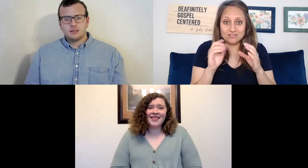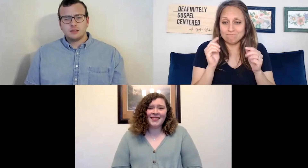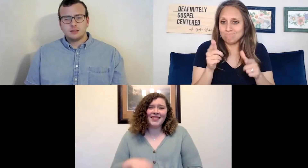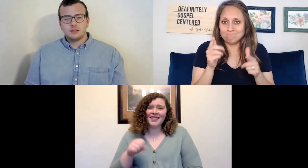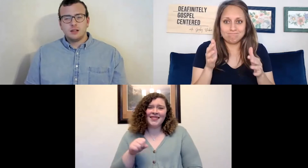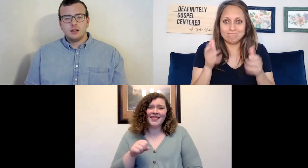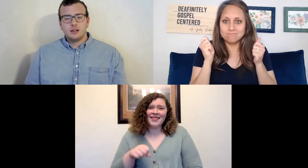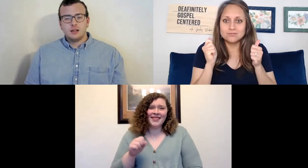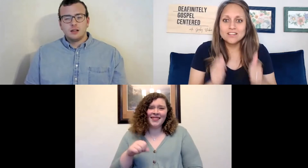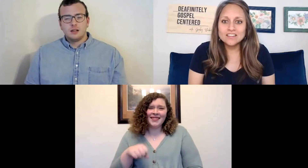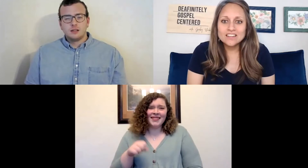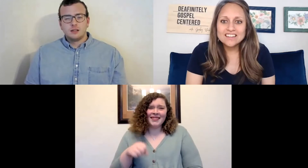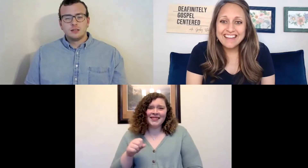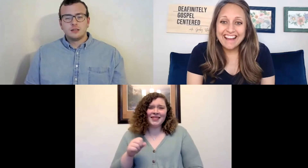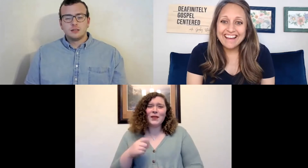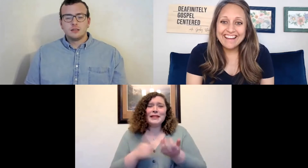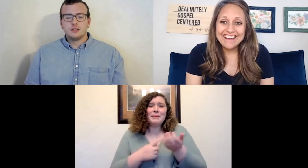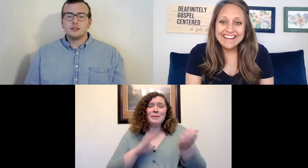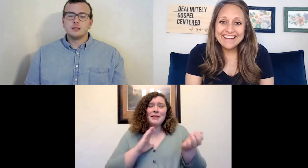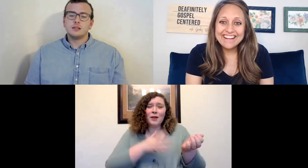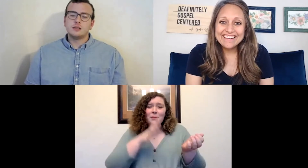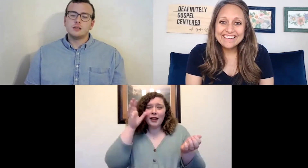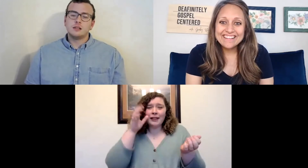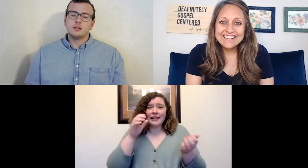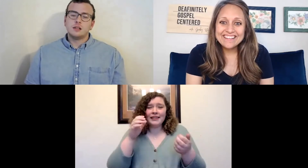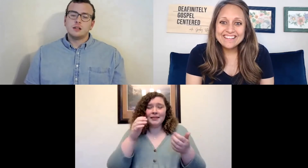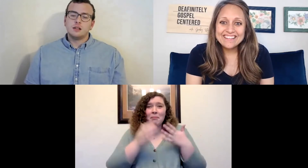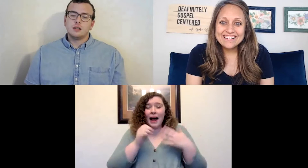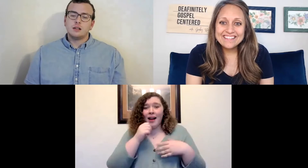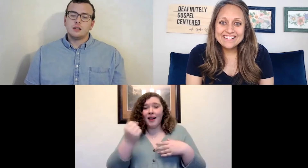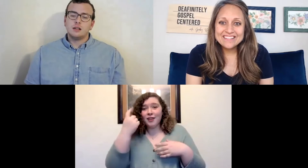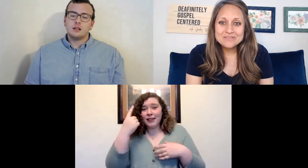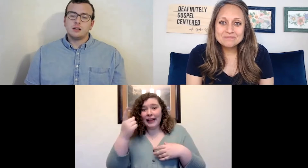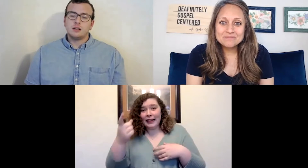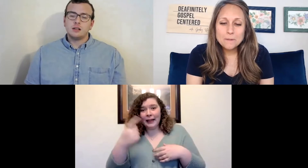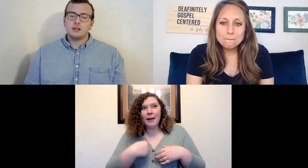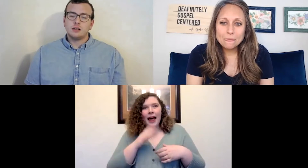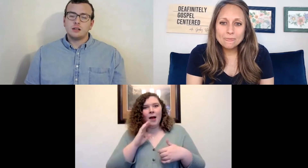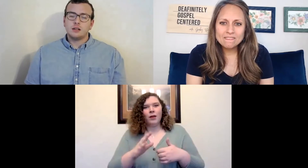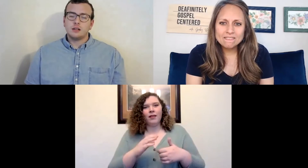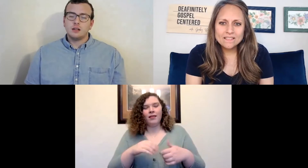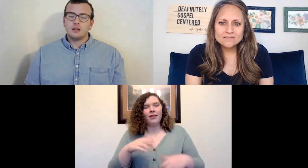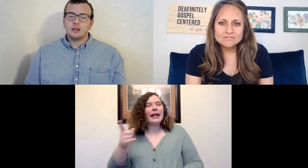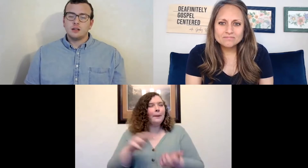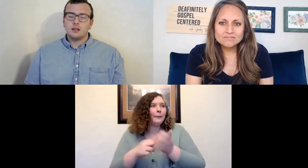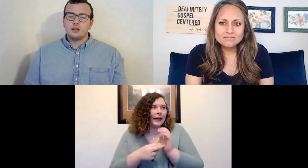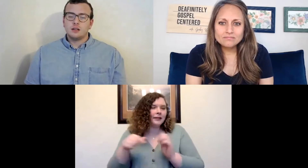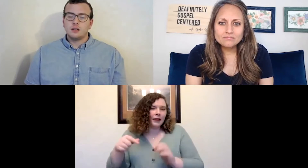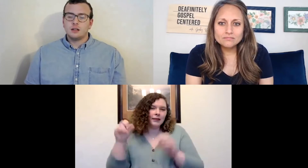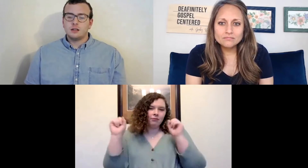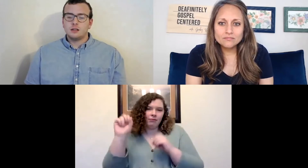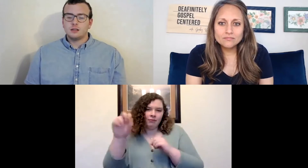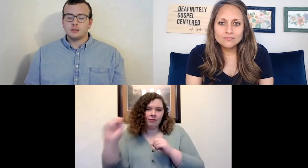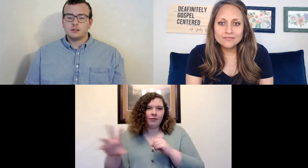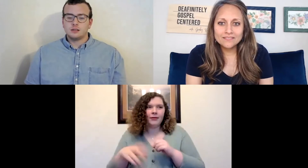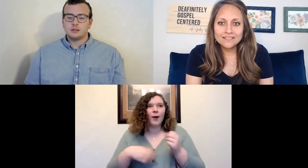with your, as you've grown up and your adult life, you say it's very similar. For sure. Sometimes our parents won't understand Dakota, and